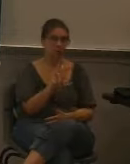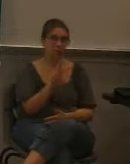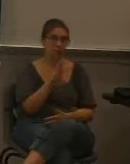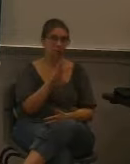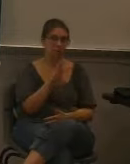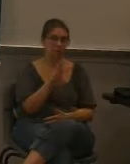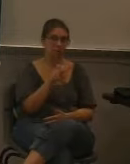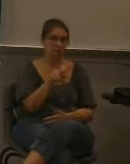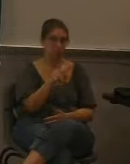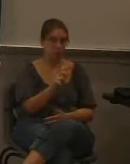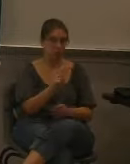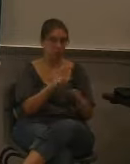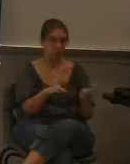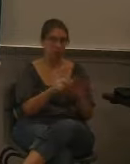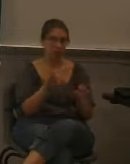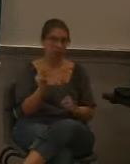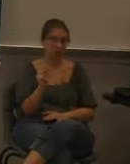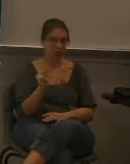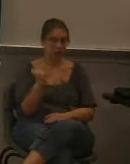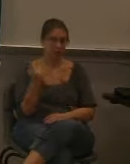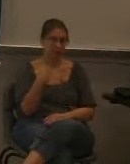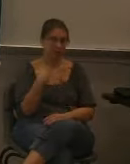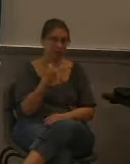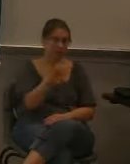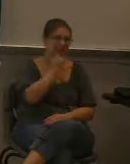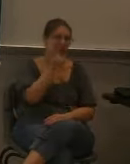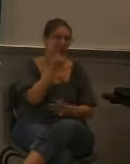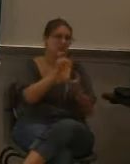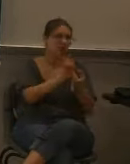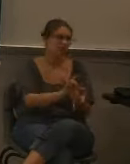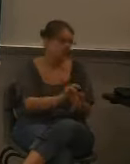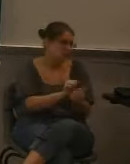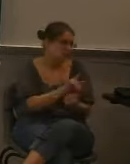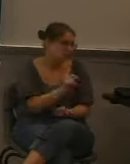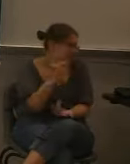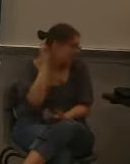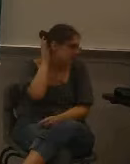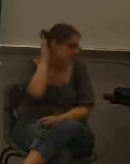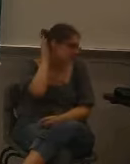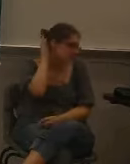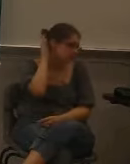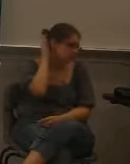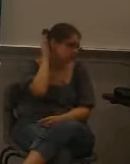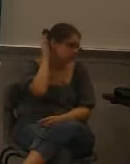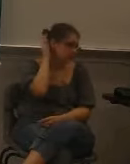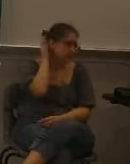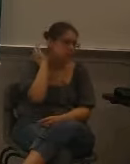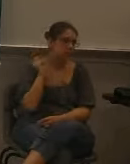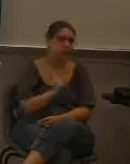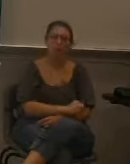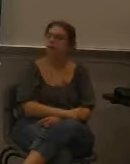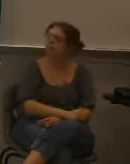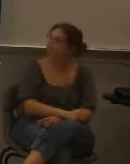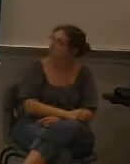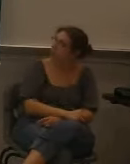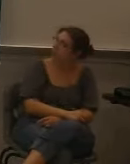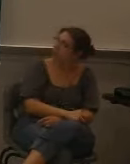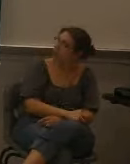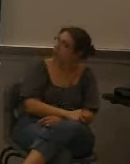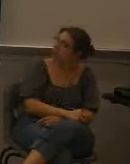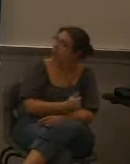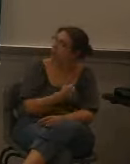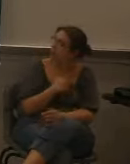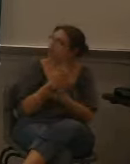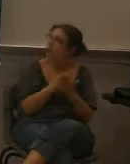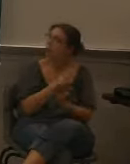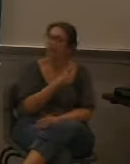beavers worth of nitrogen coming in. So there's always these errors associated with these budgets. And then we had some snail,